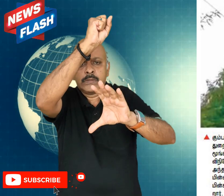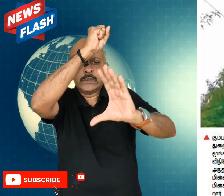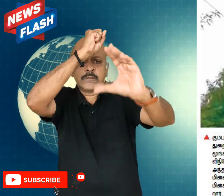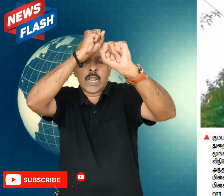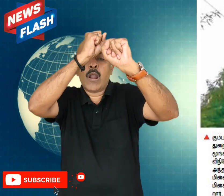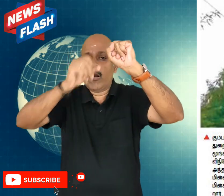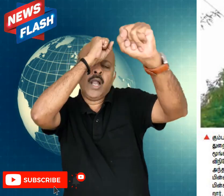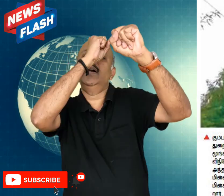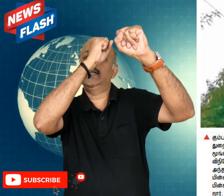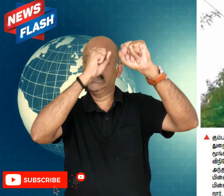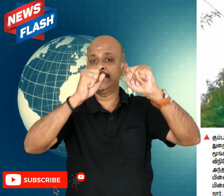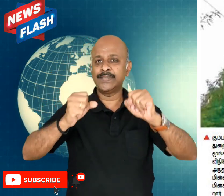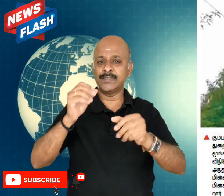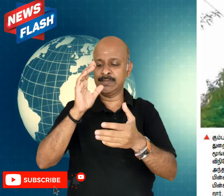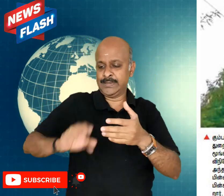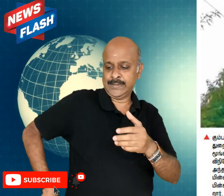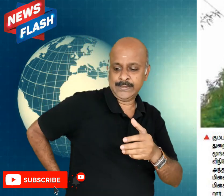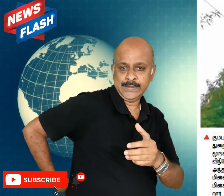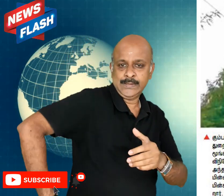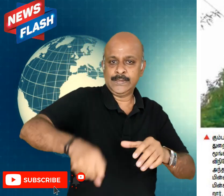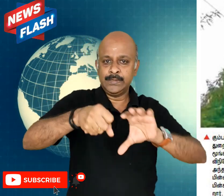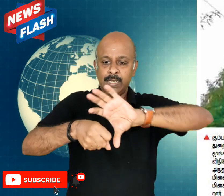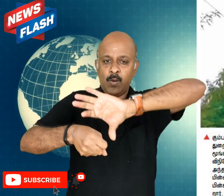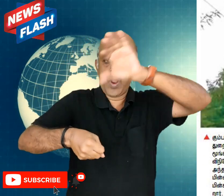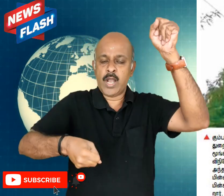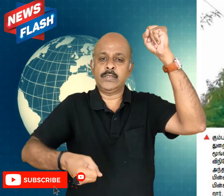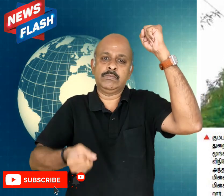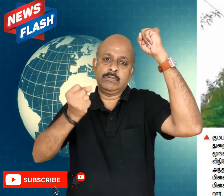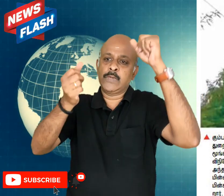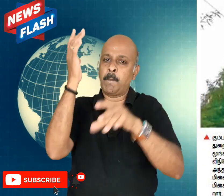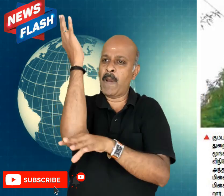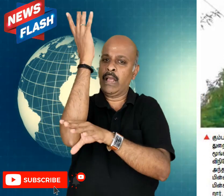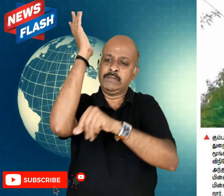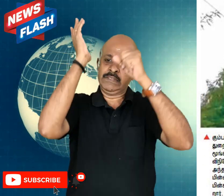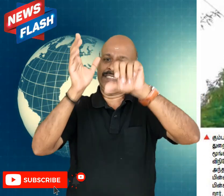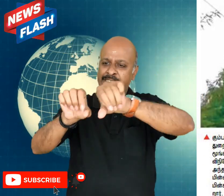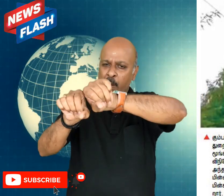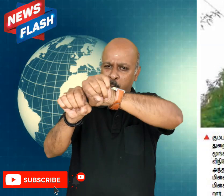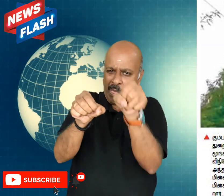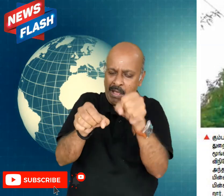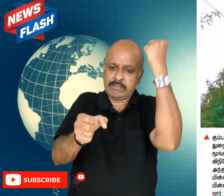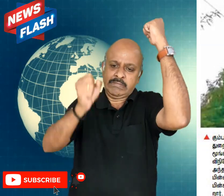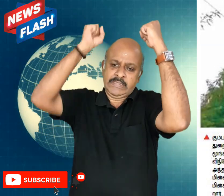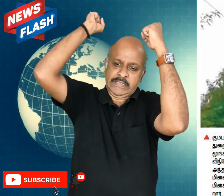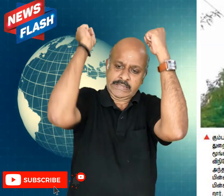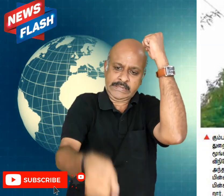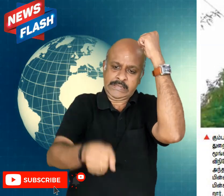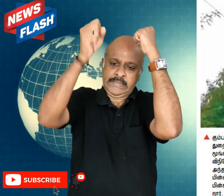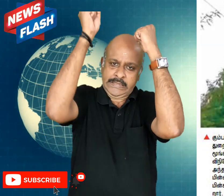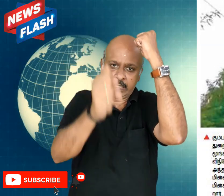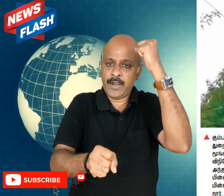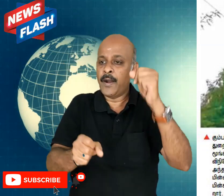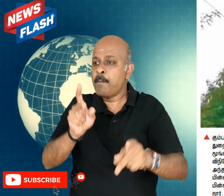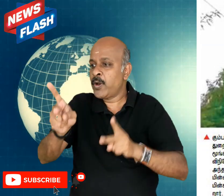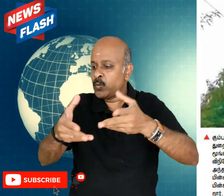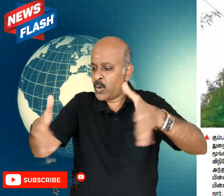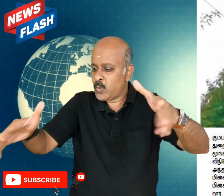And he took that knife and started cutting out the branches so the trunks can be cut without hitting the electric